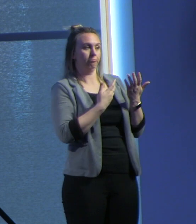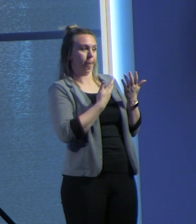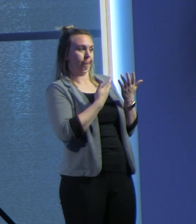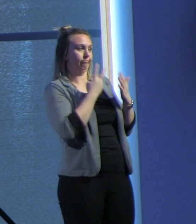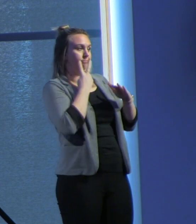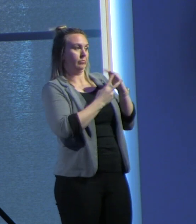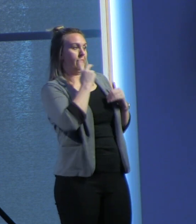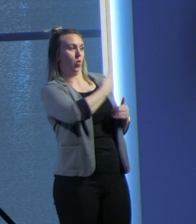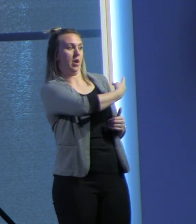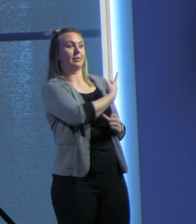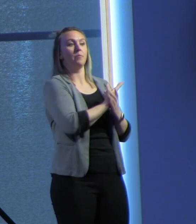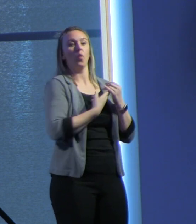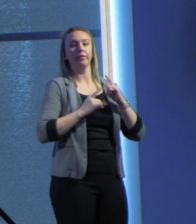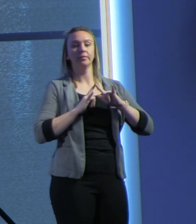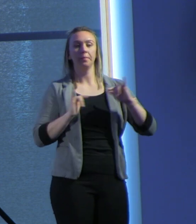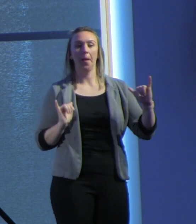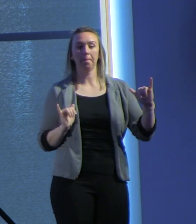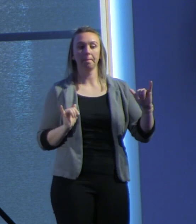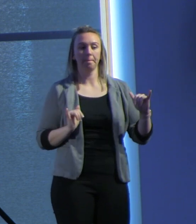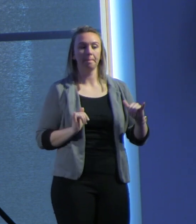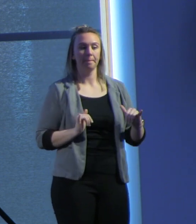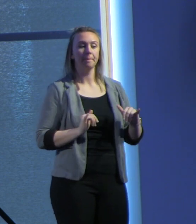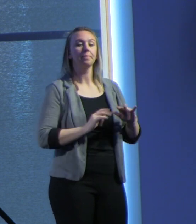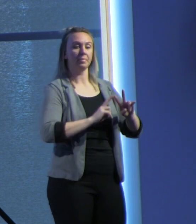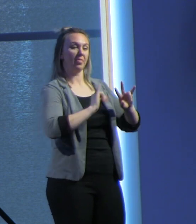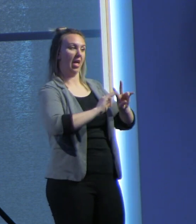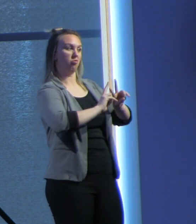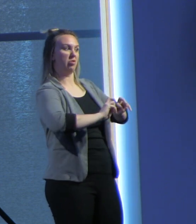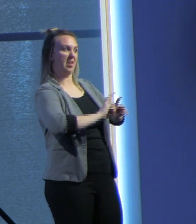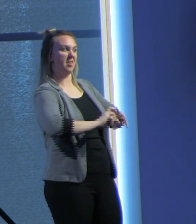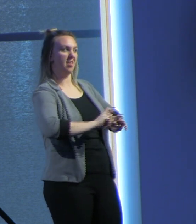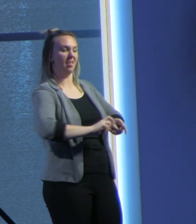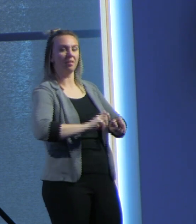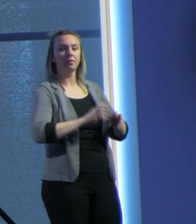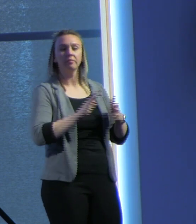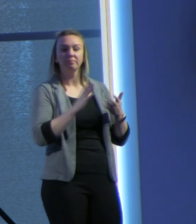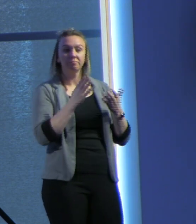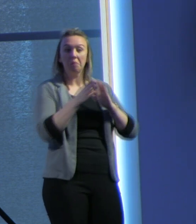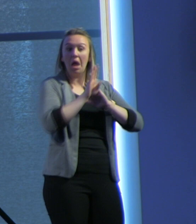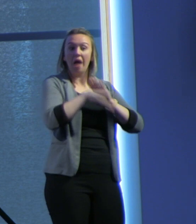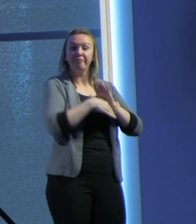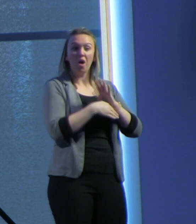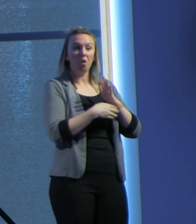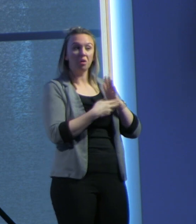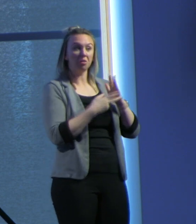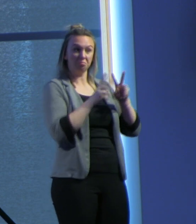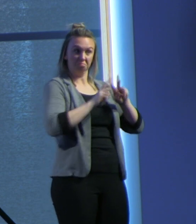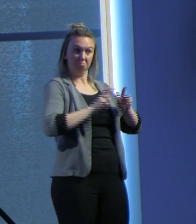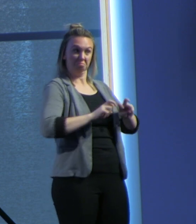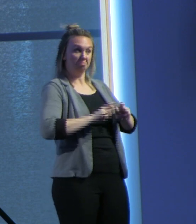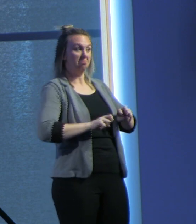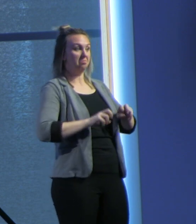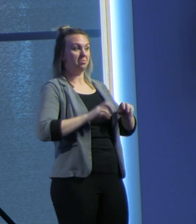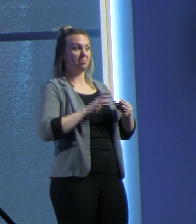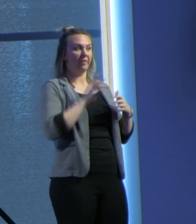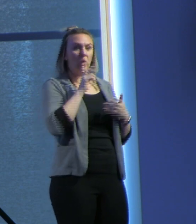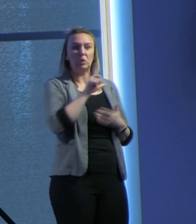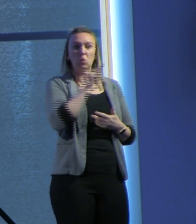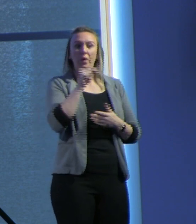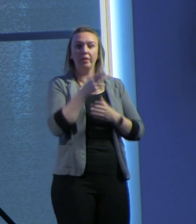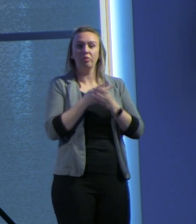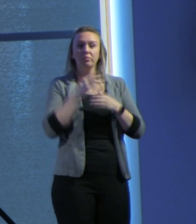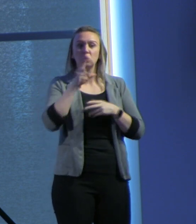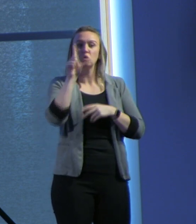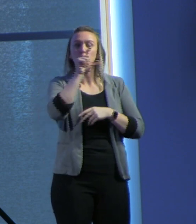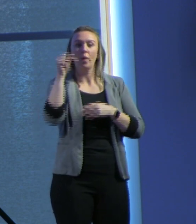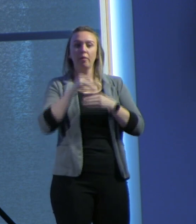time, and just have an hour reading for $20 a piece, which I couldn't imagine a better deal than